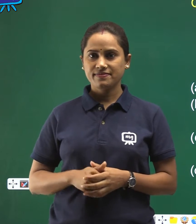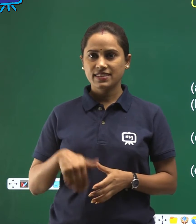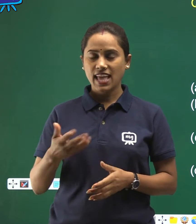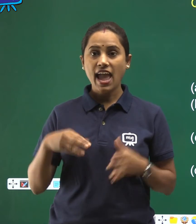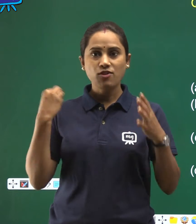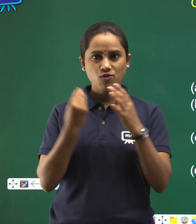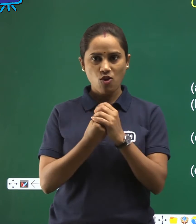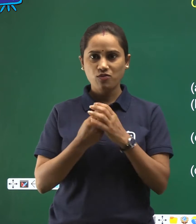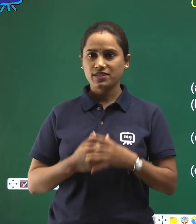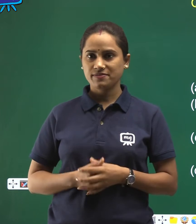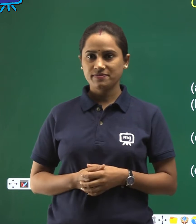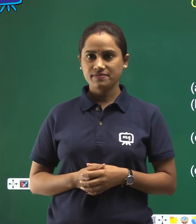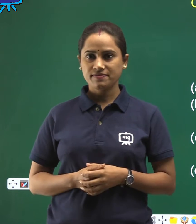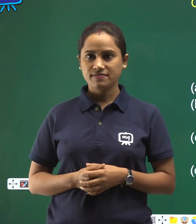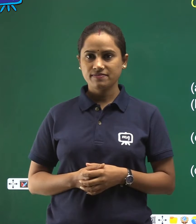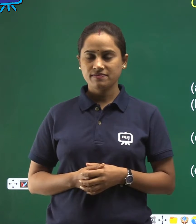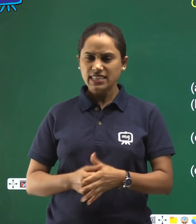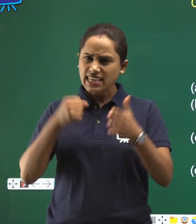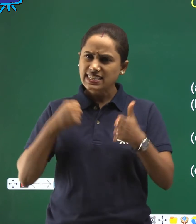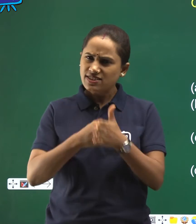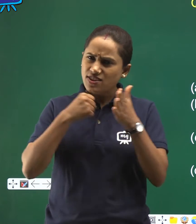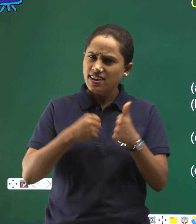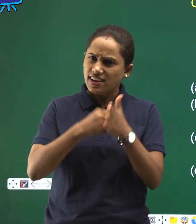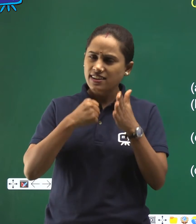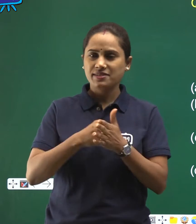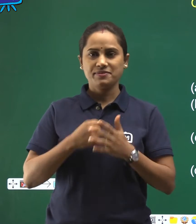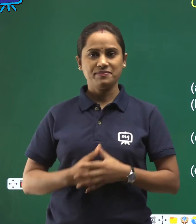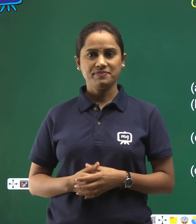and full of struggle.